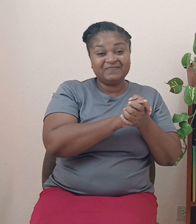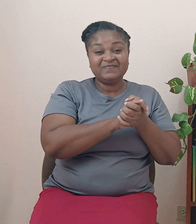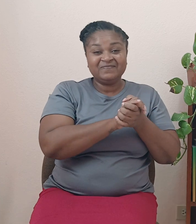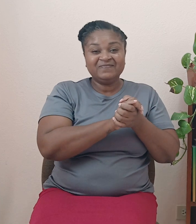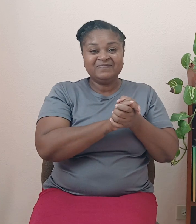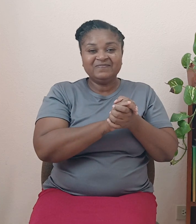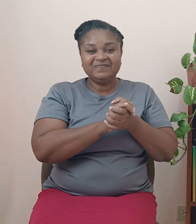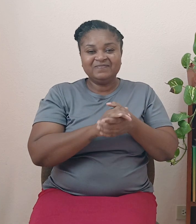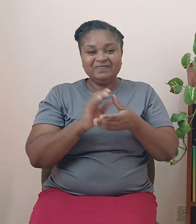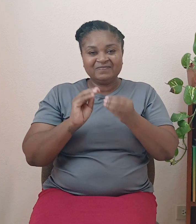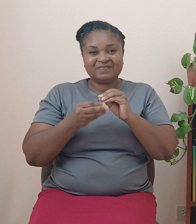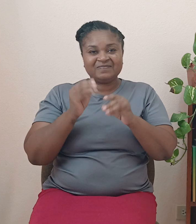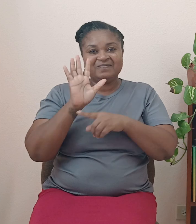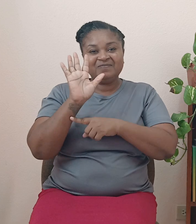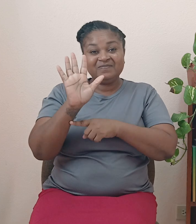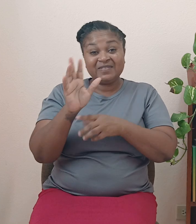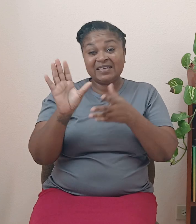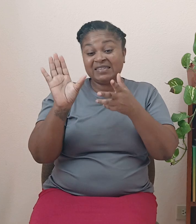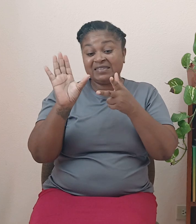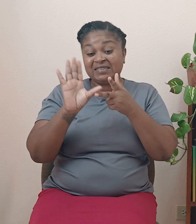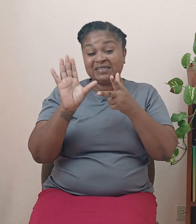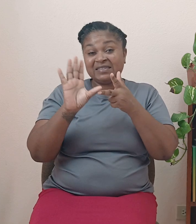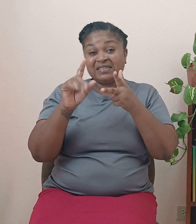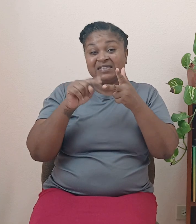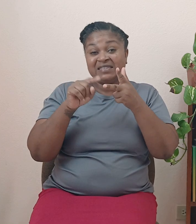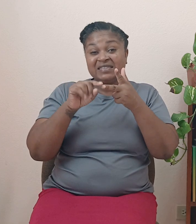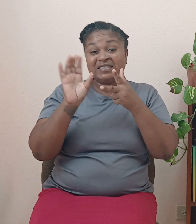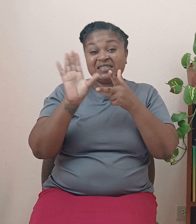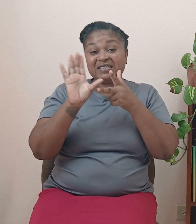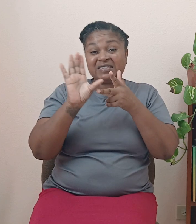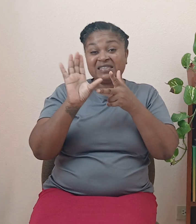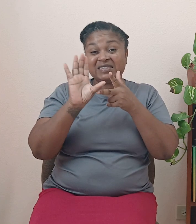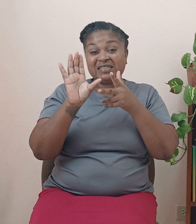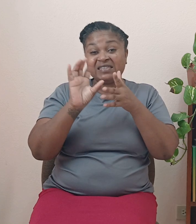Question 5, C, Jesse.